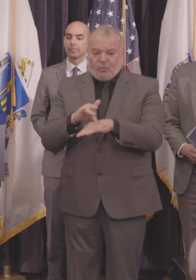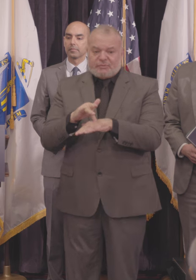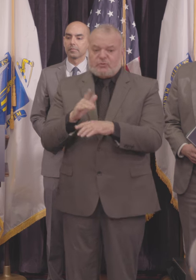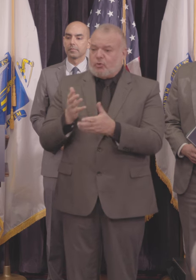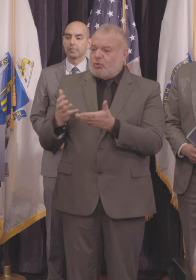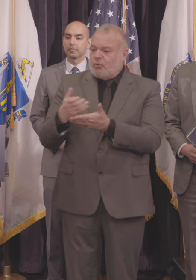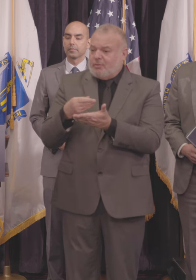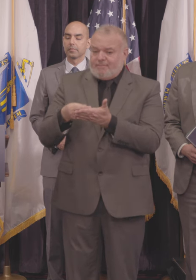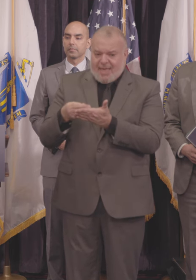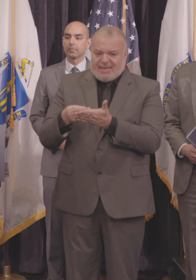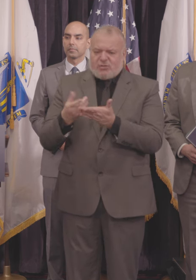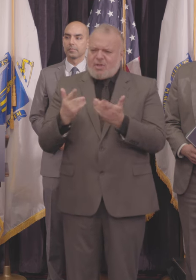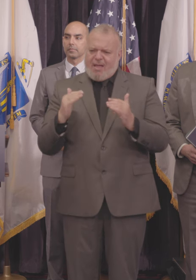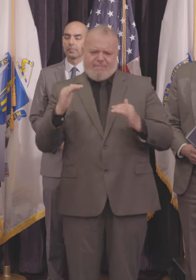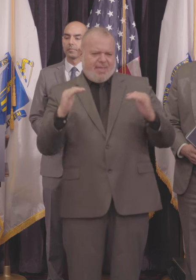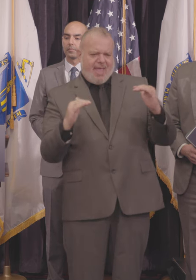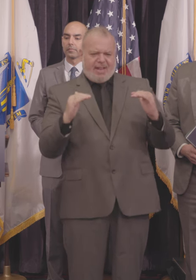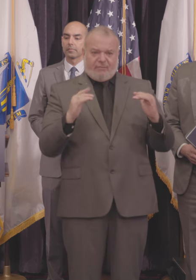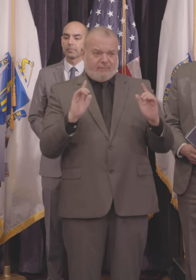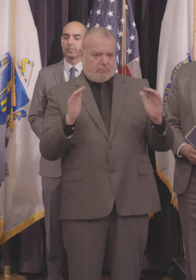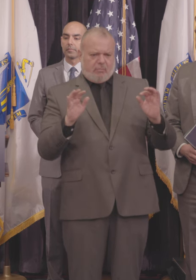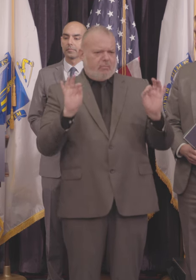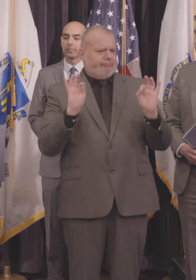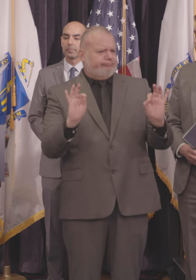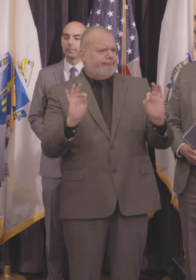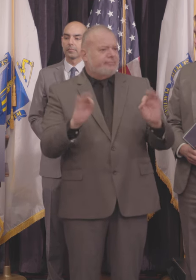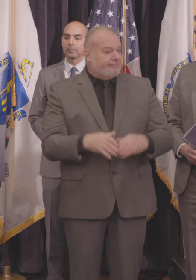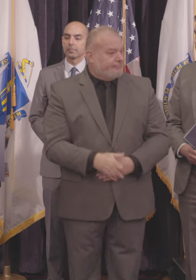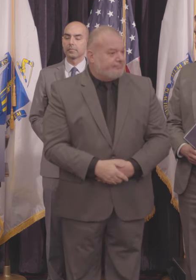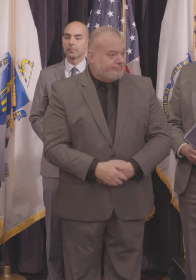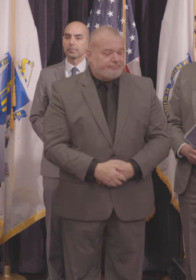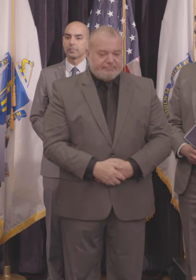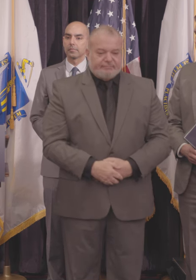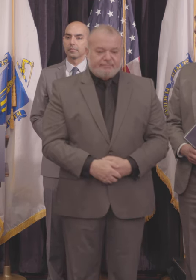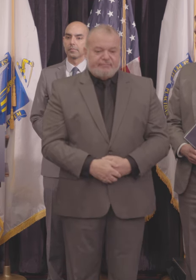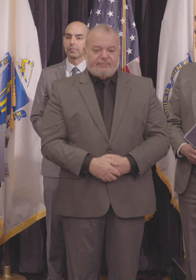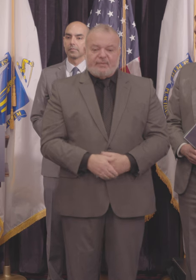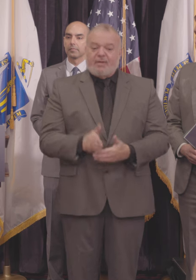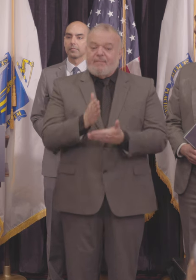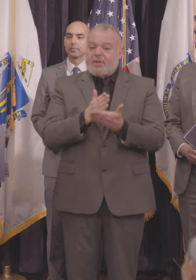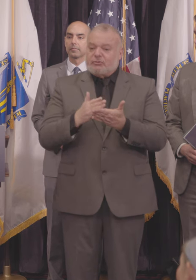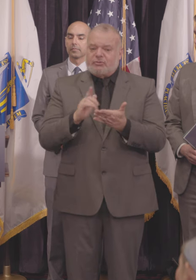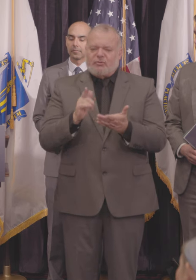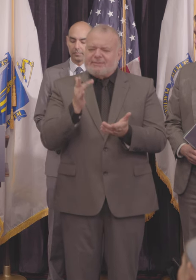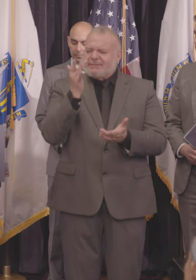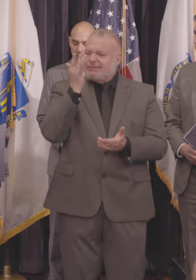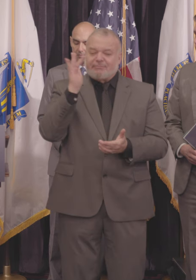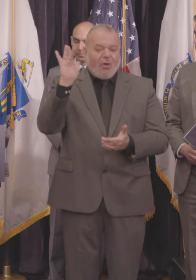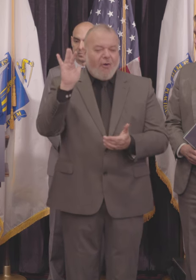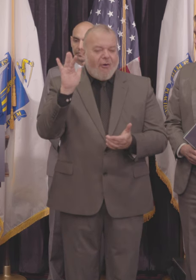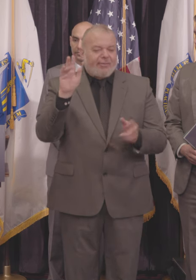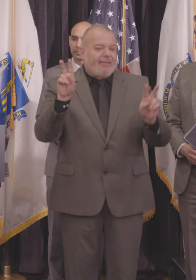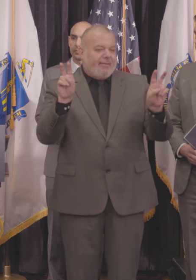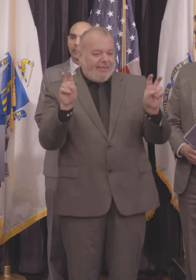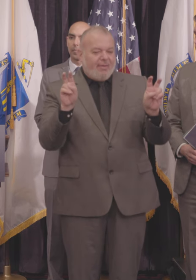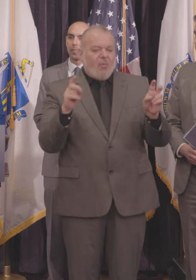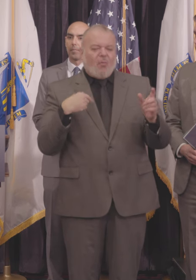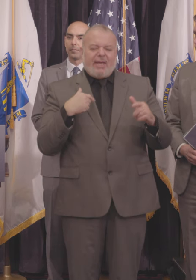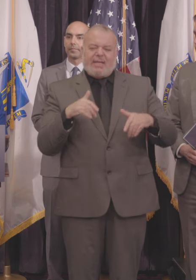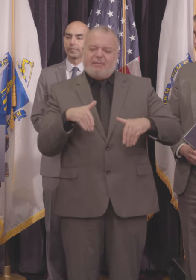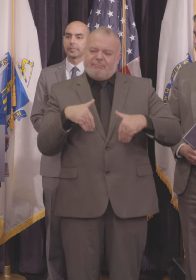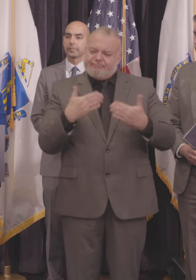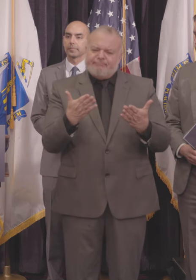is a smart and focused budget, delivering continuity in state services and making transformative